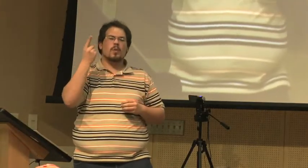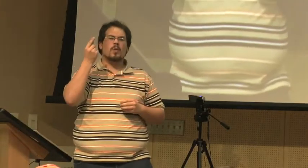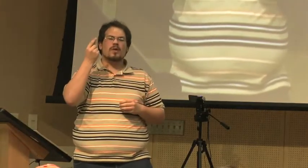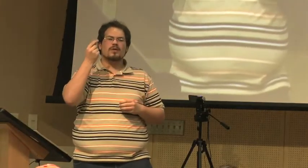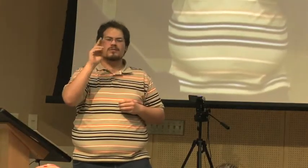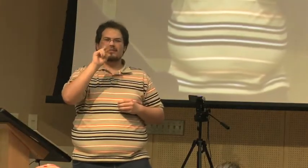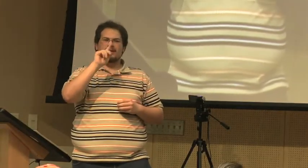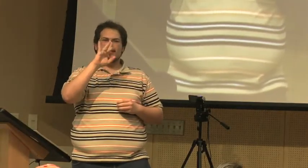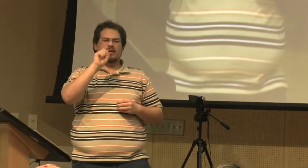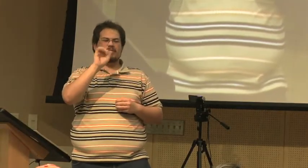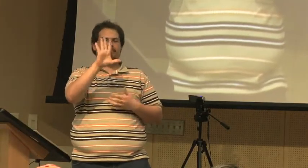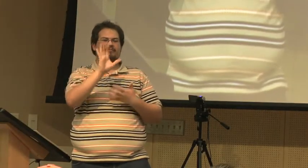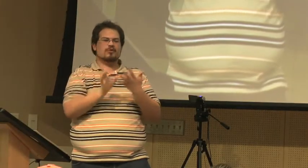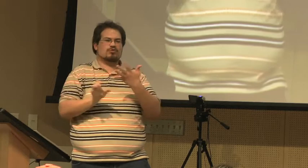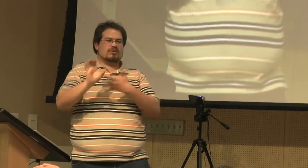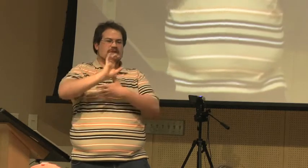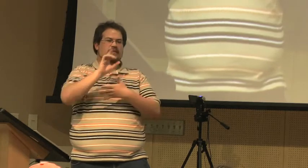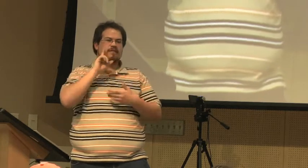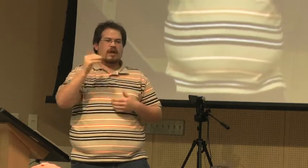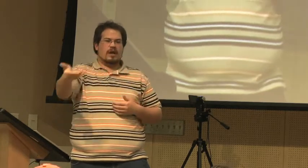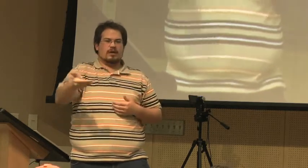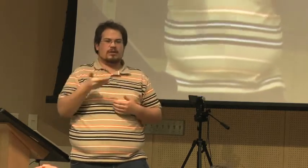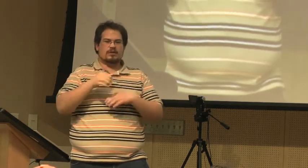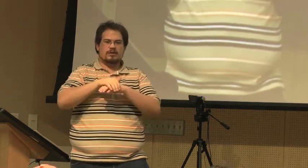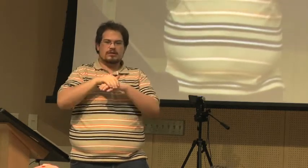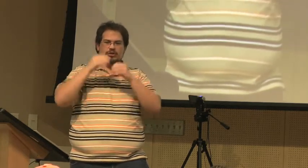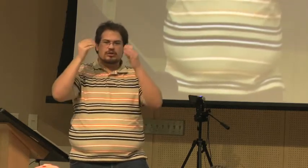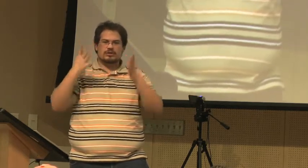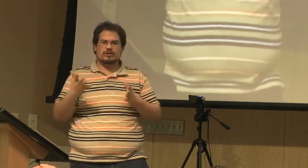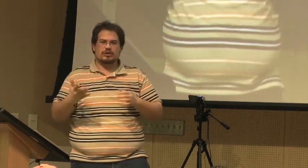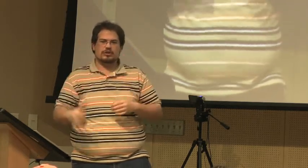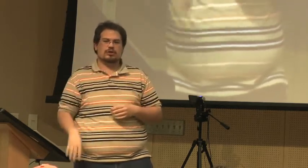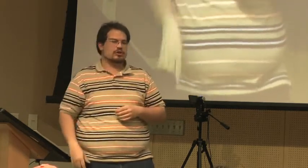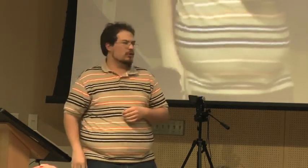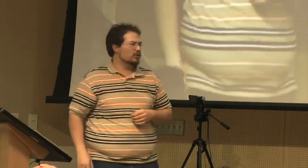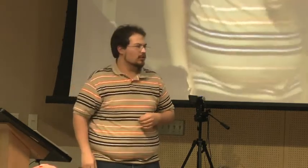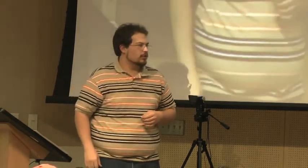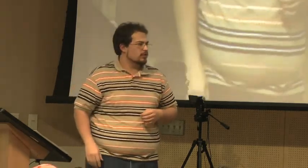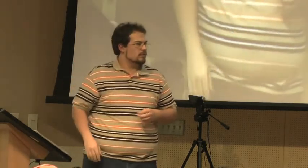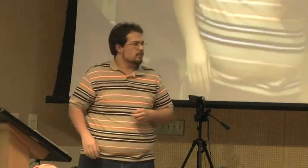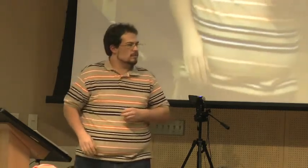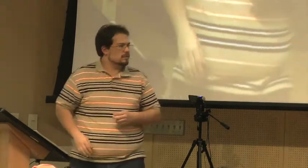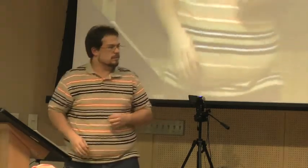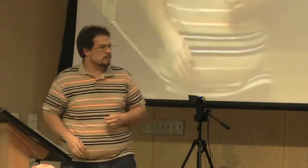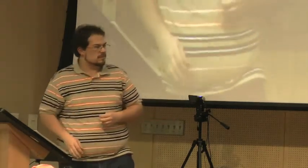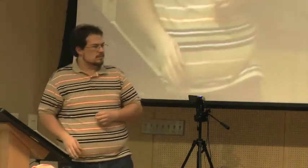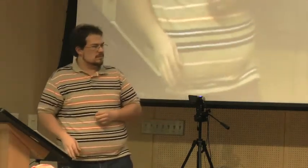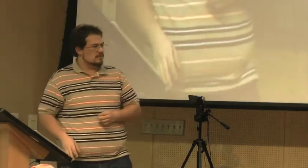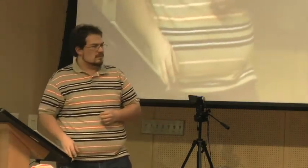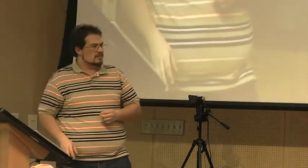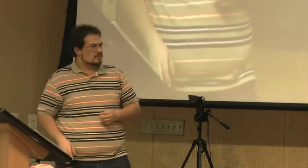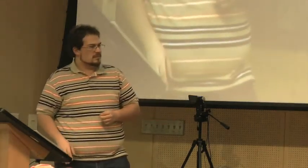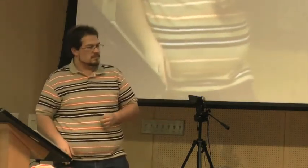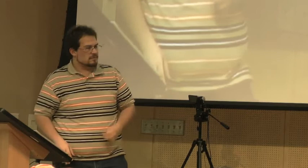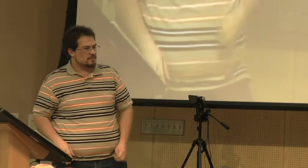So this is question number 2. I want to ask, what are NTID's criteria in hiring English teachers?